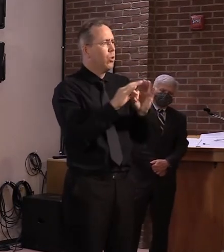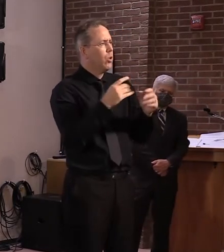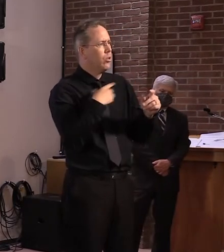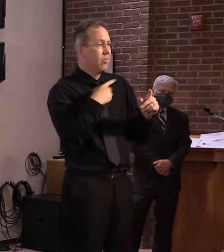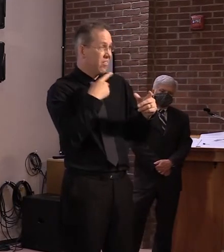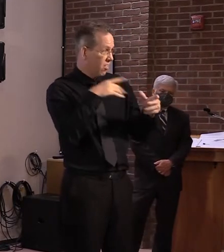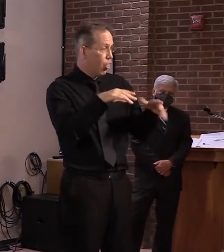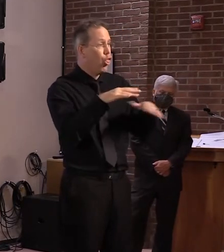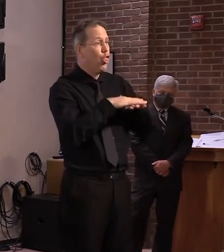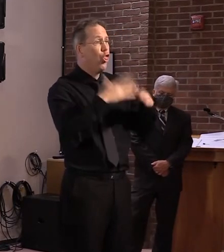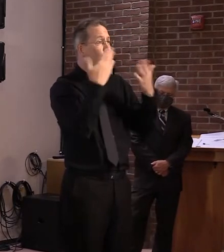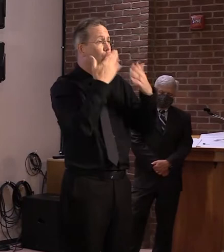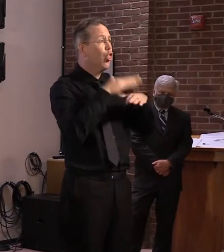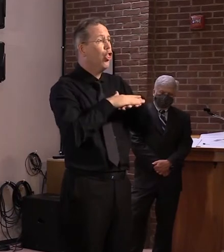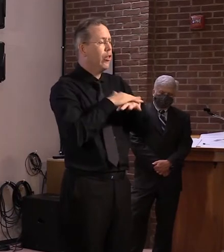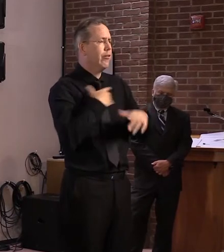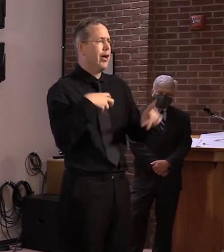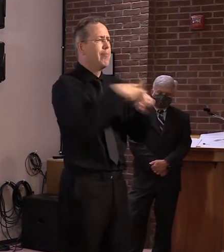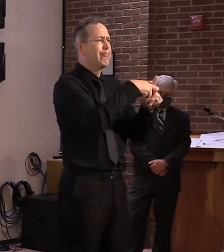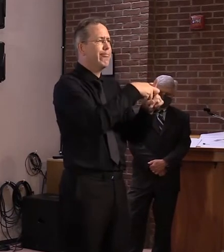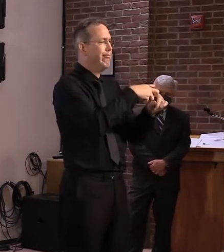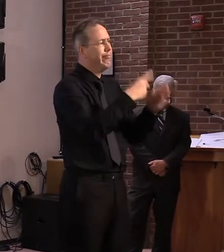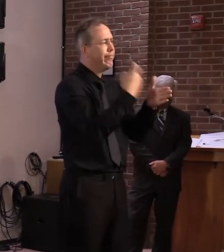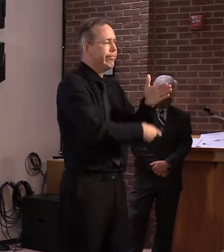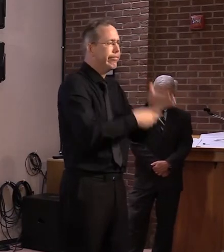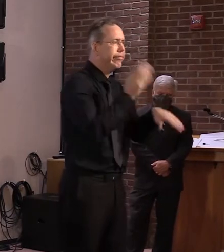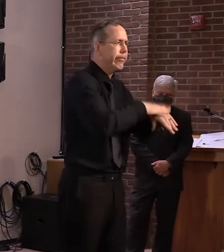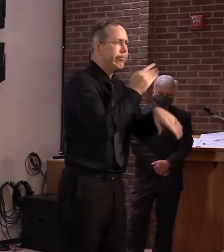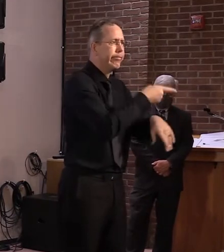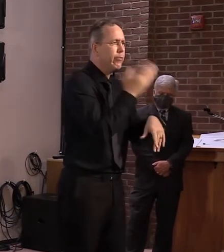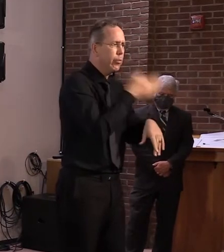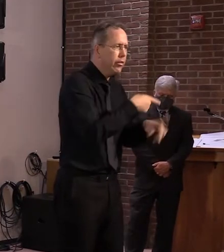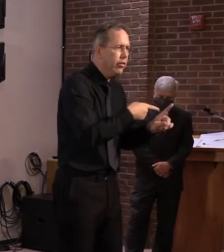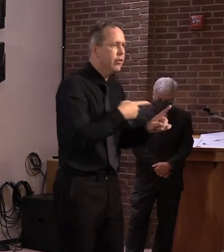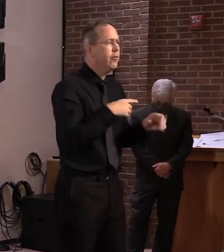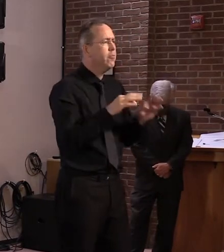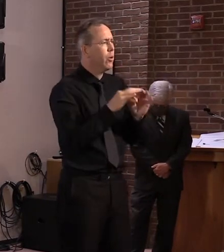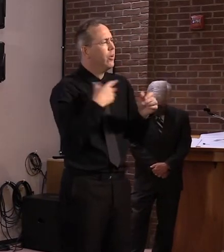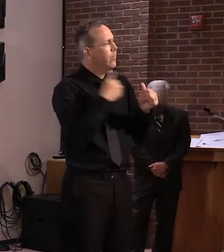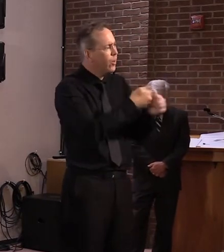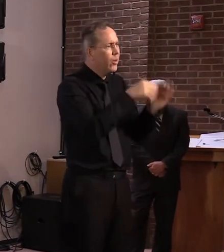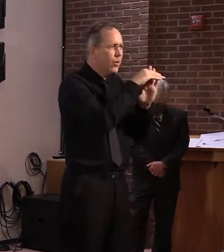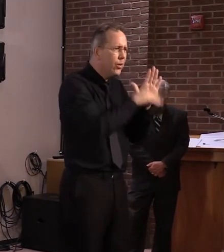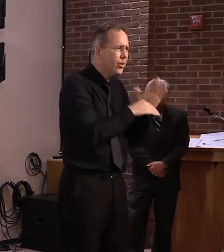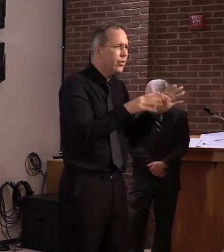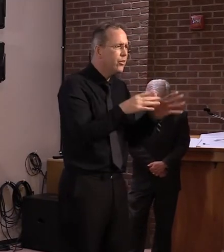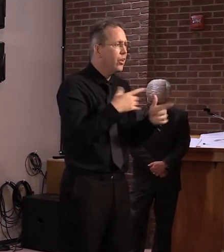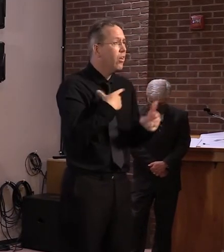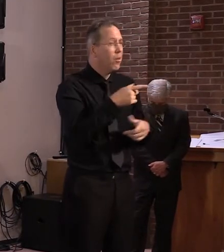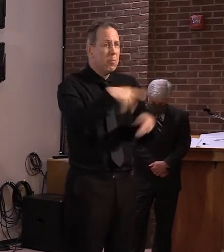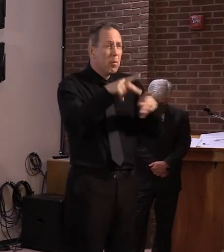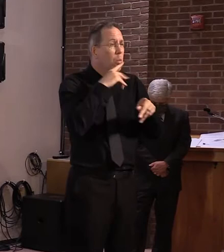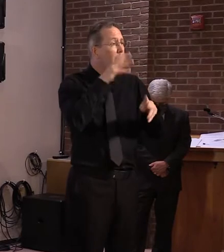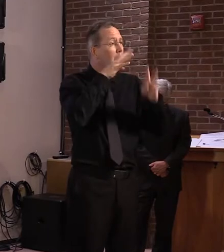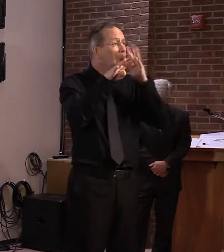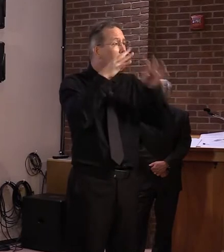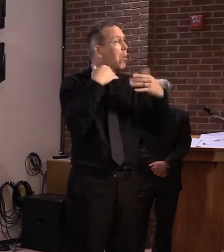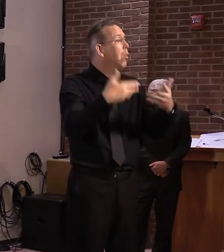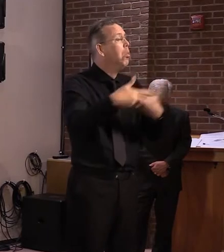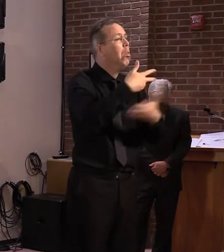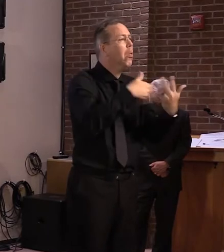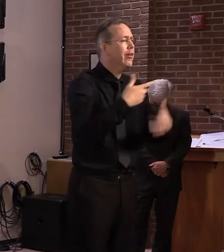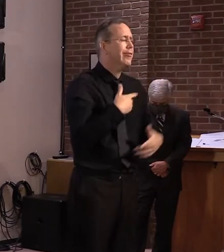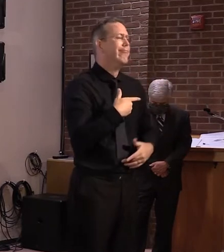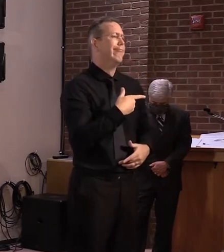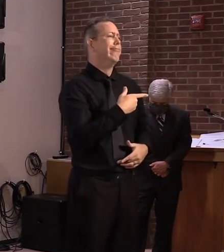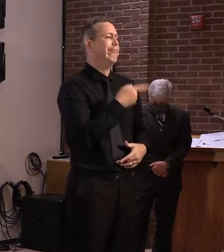in these settings, not to, to socially distance ourselves and use some common sense. So if we continue